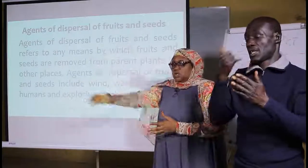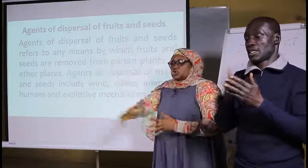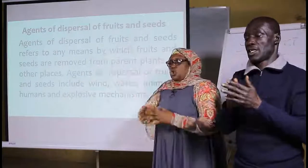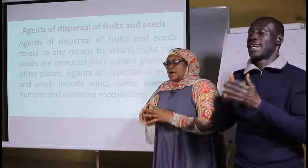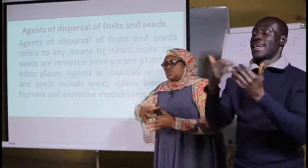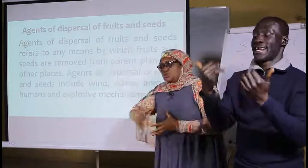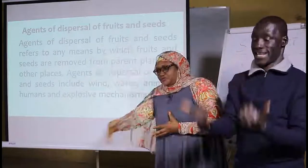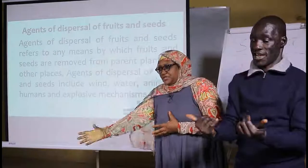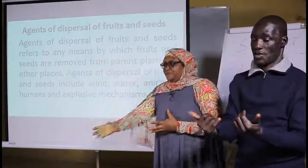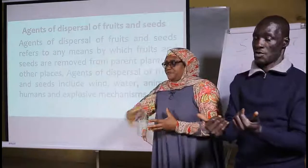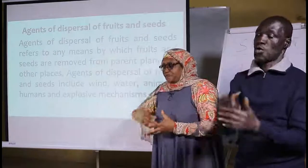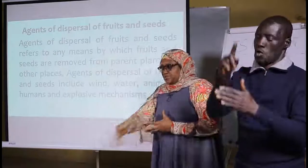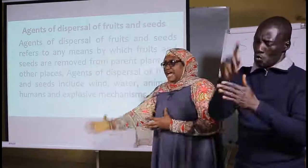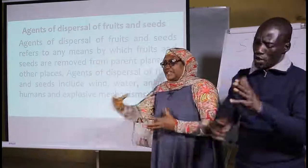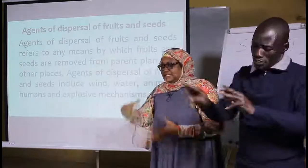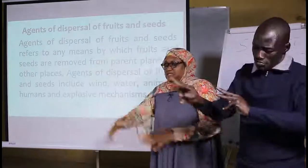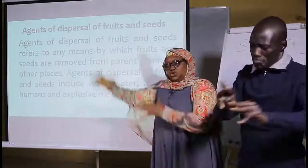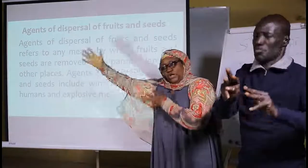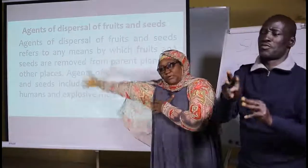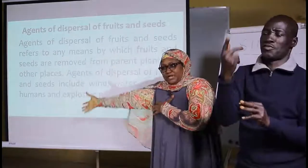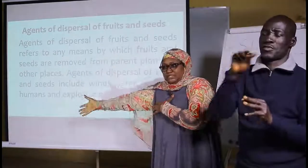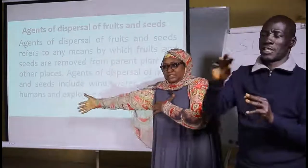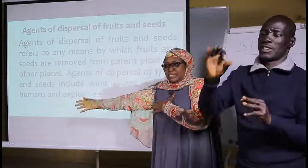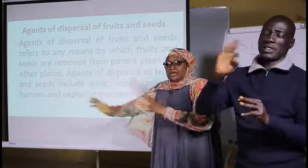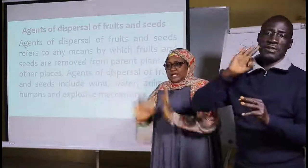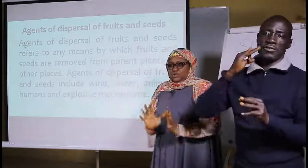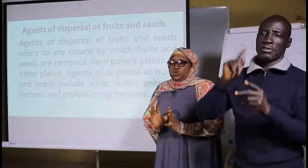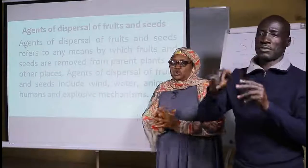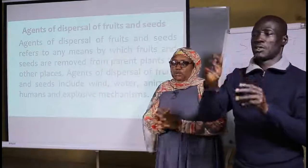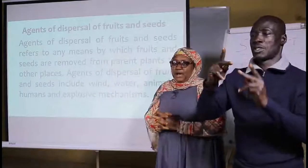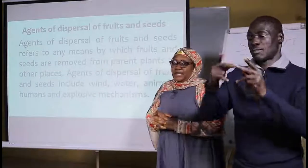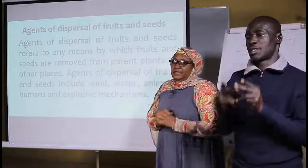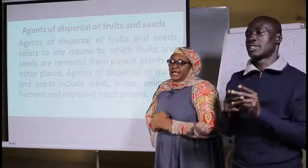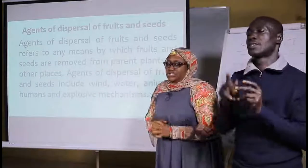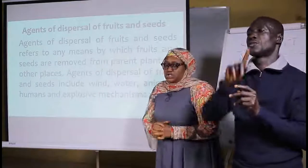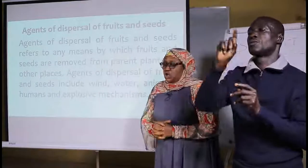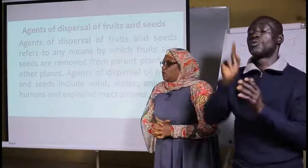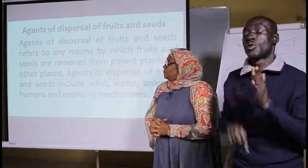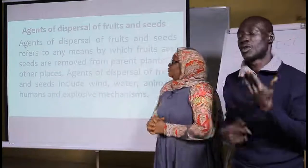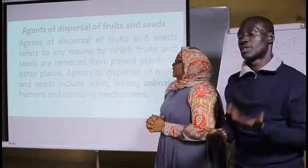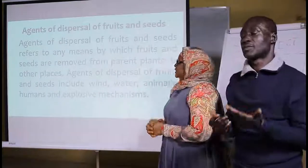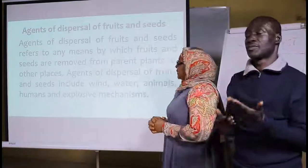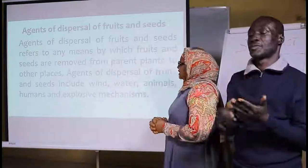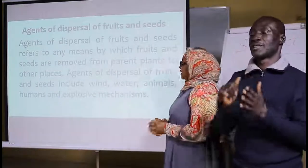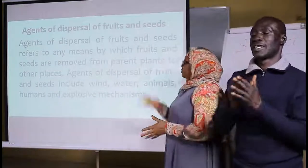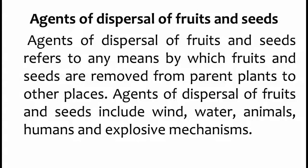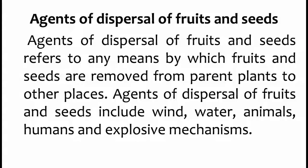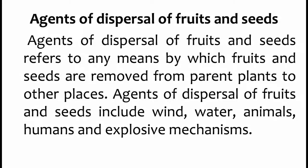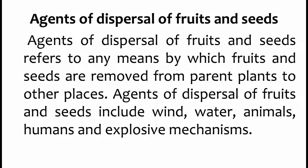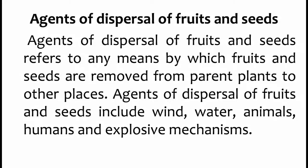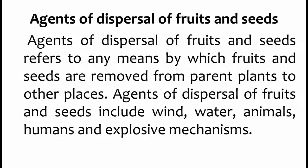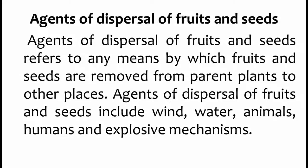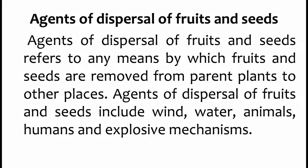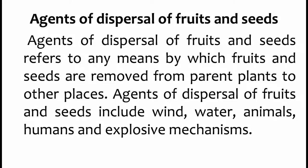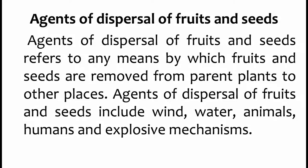seed. So what moves the fruit and the seeds to other places? That is what we mean by agent of dispersal.